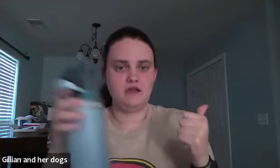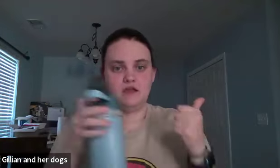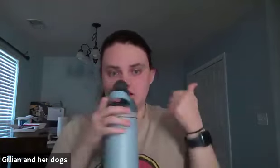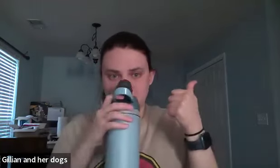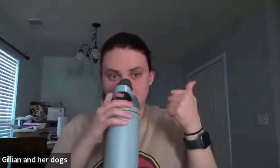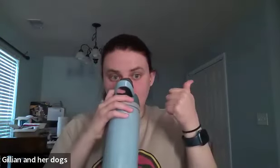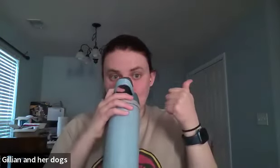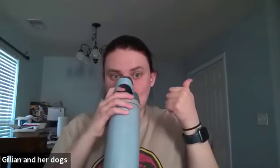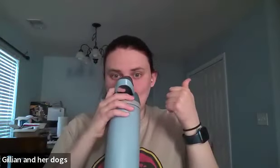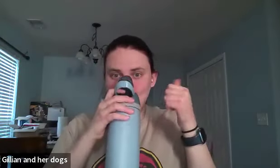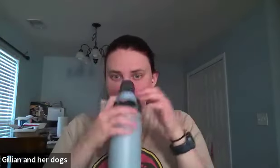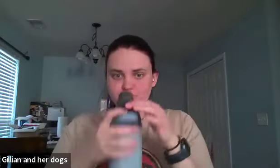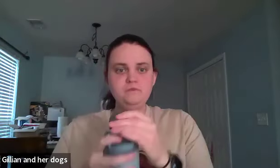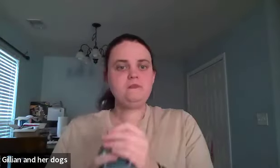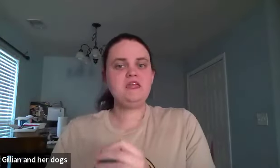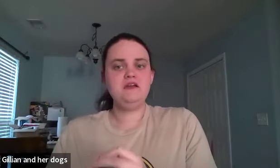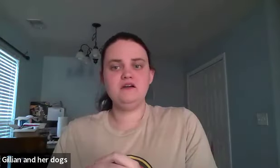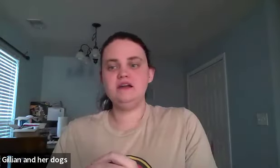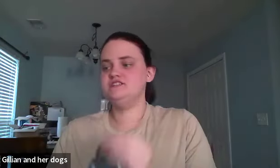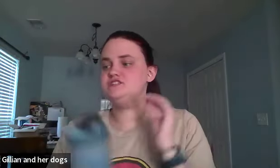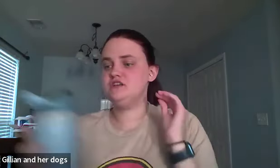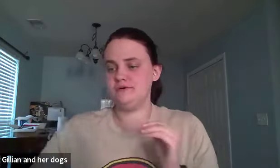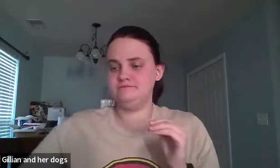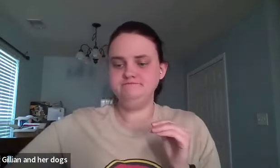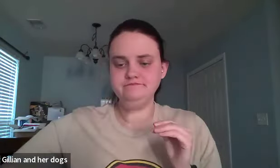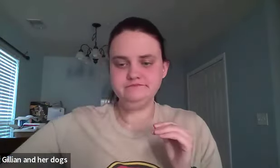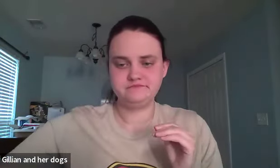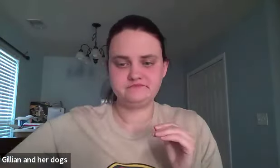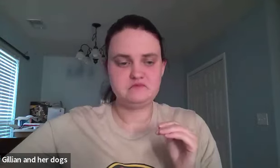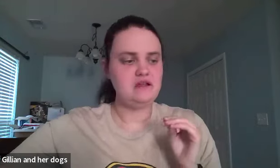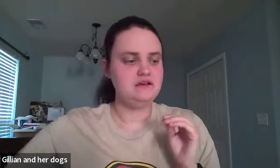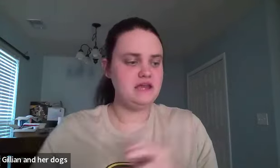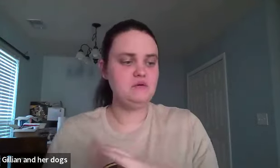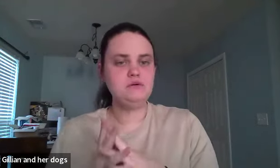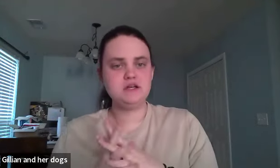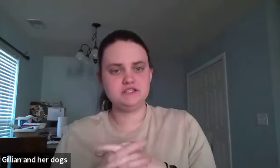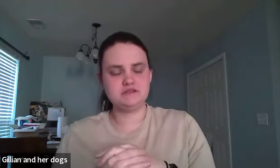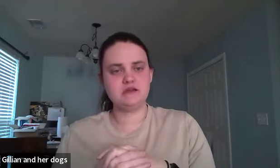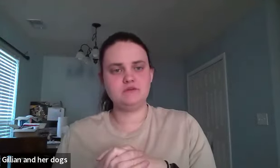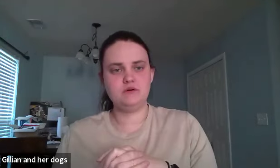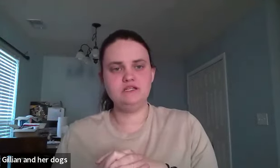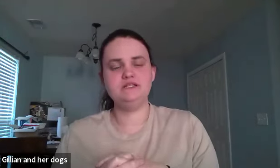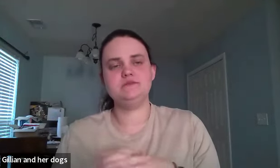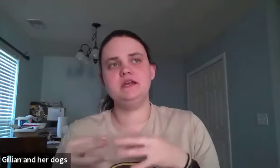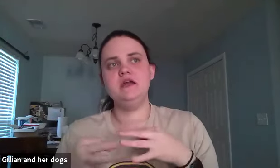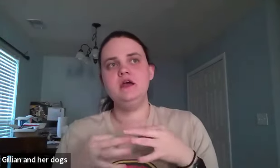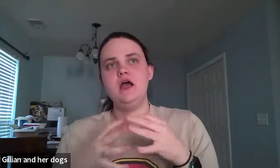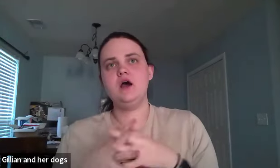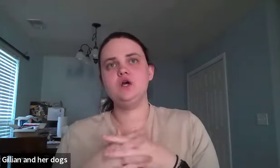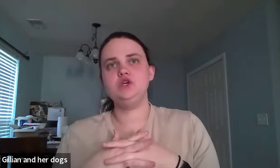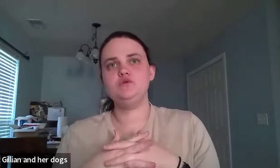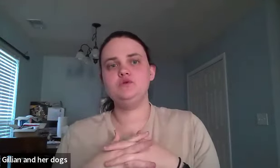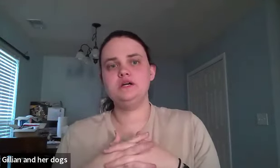Okay, awesome. All right, so now what we're going to do is I'm going to explain how you